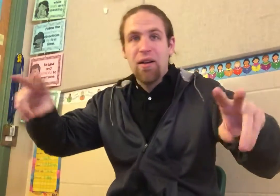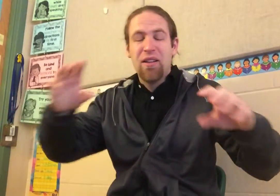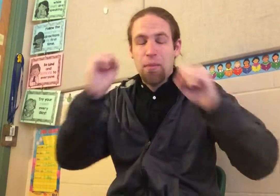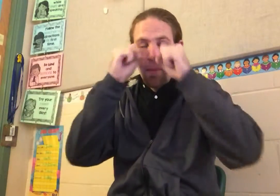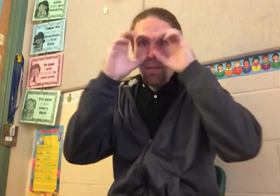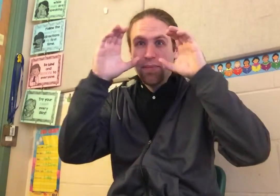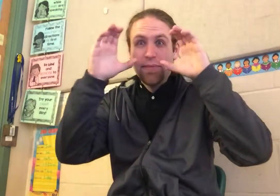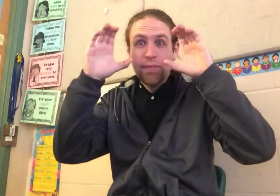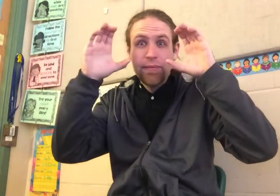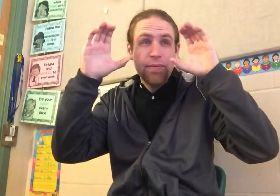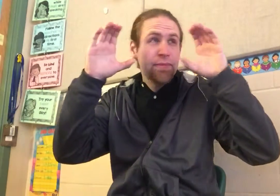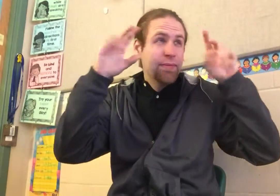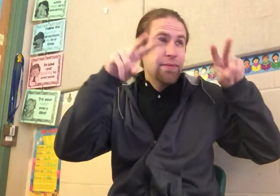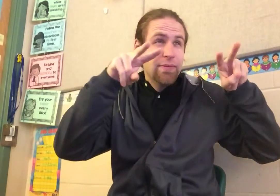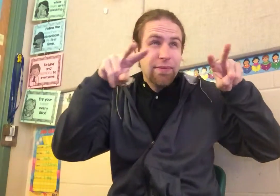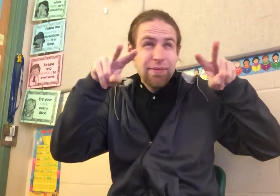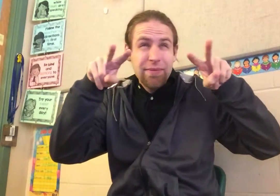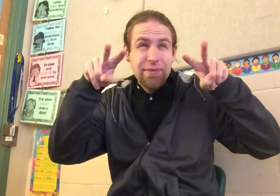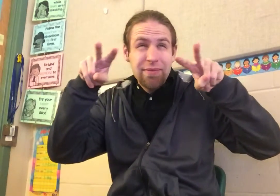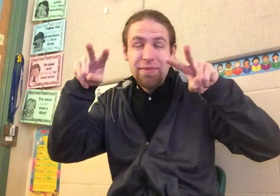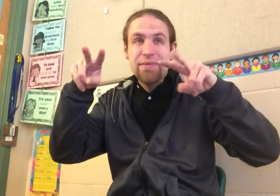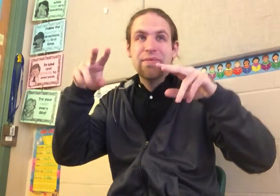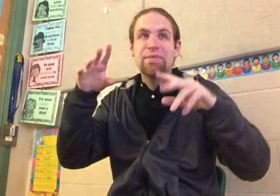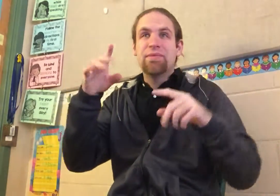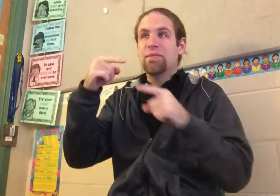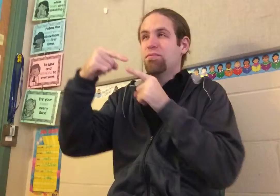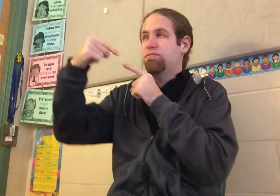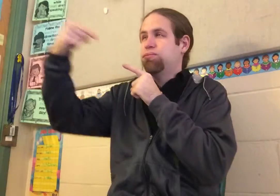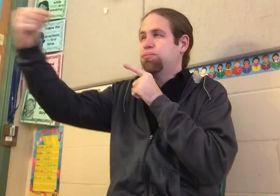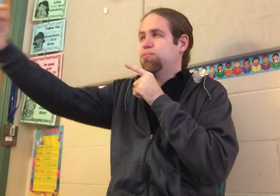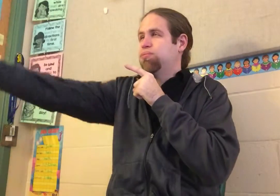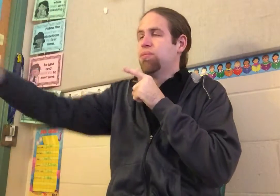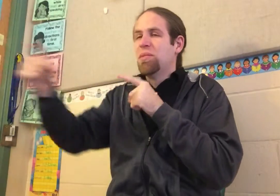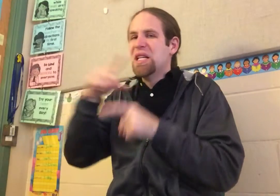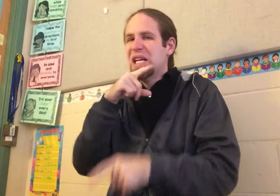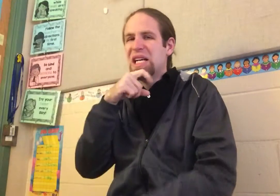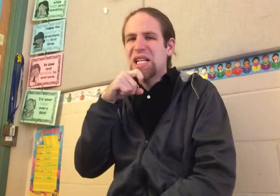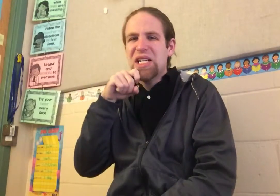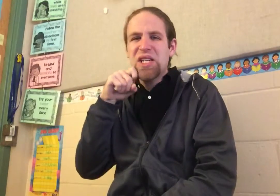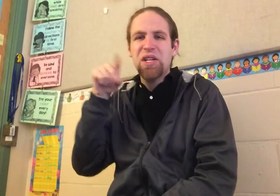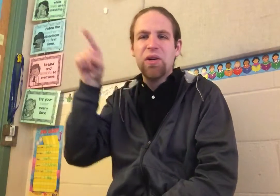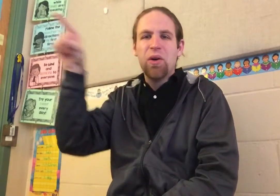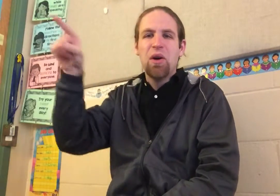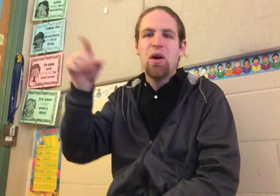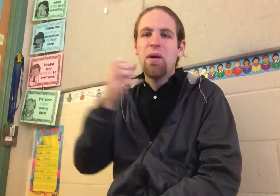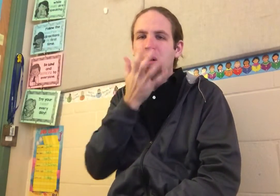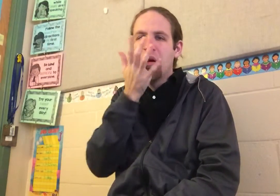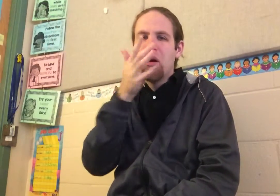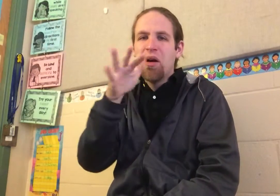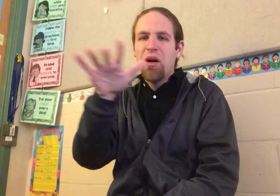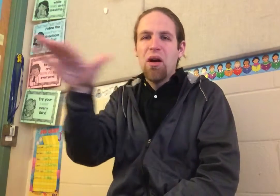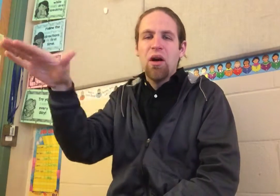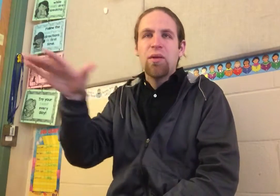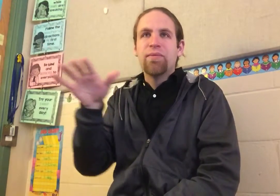strained wider. Away across the endless dead level of the prairie, a black speck appears against the